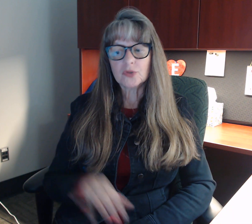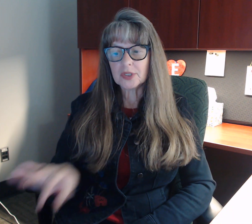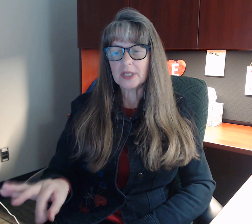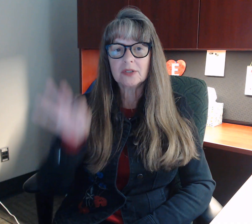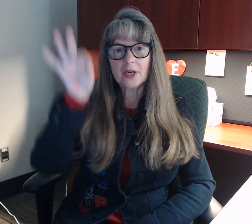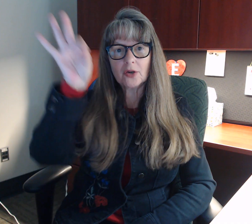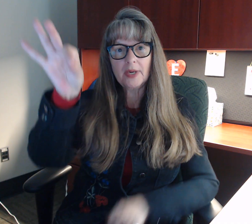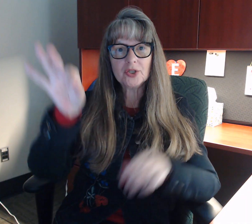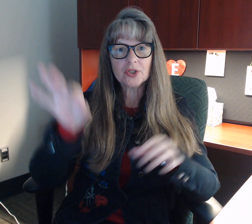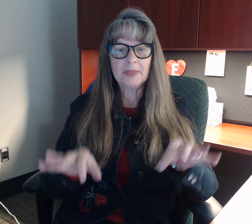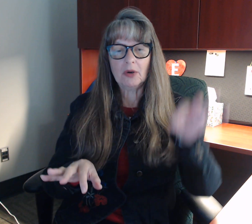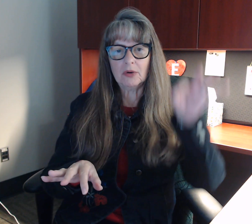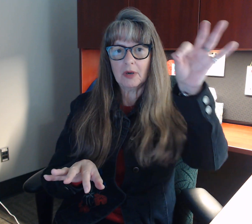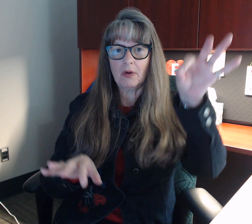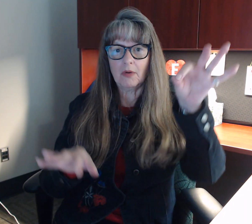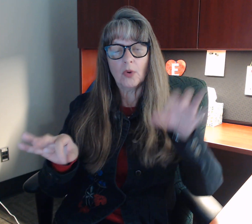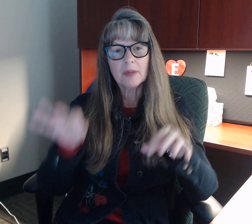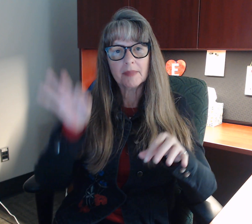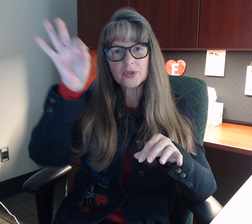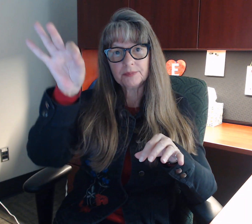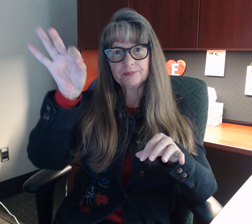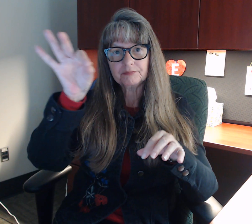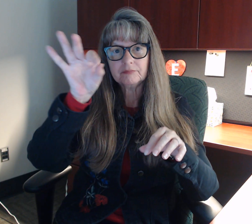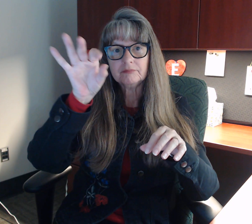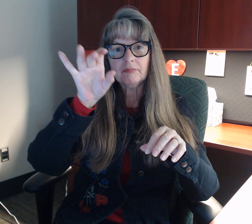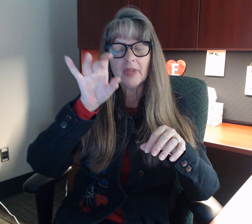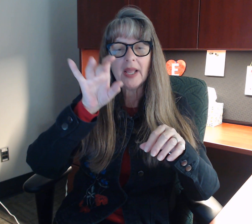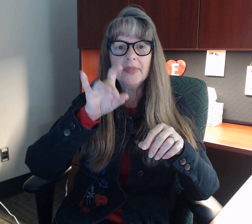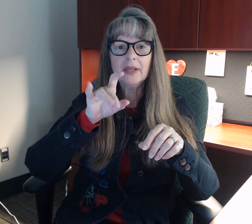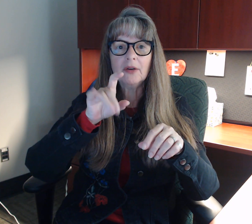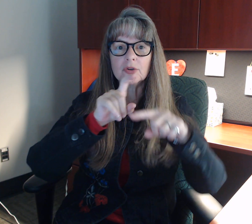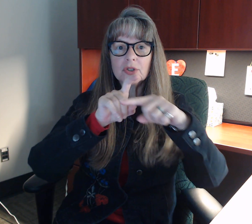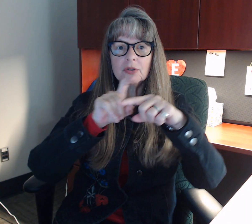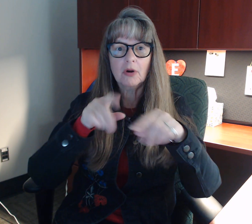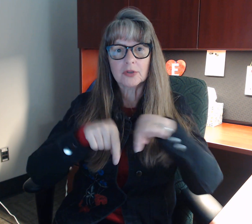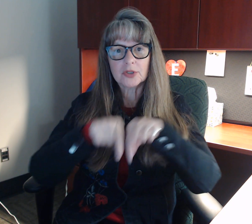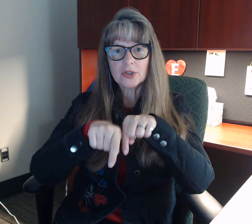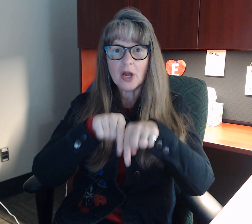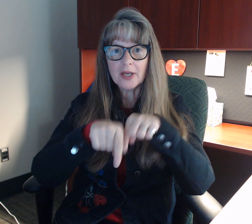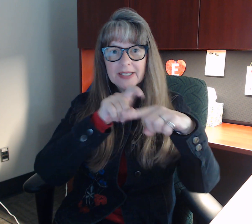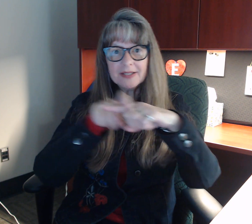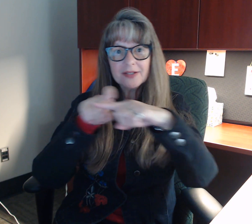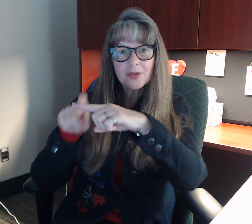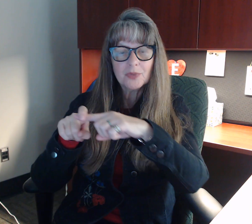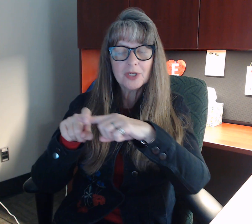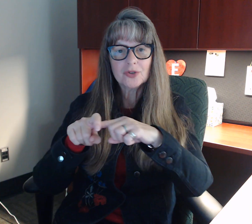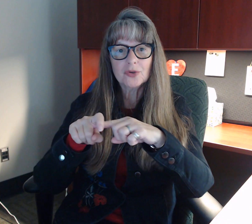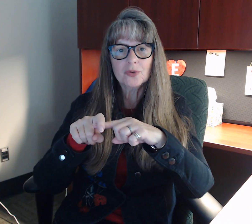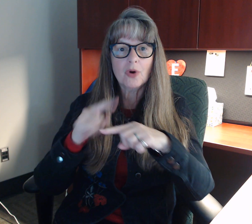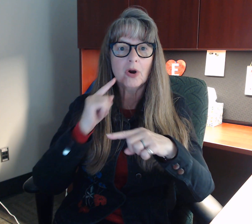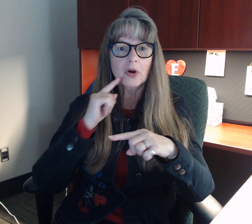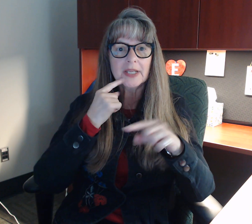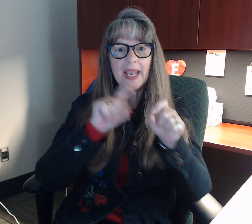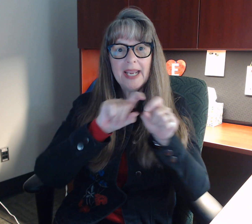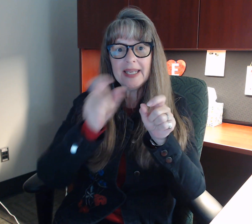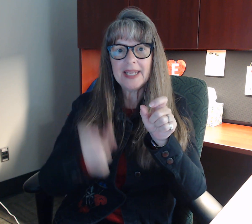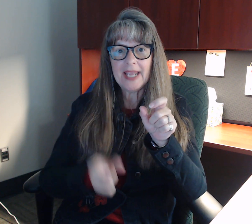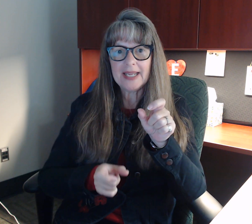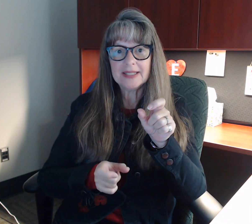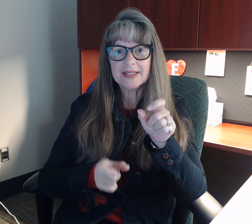like decoration, our ornaments, and then our stockings, we could do our candy canes